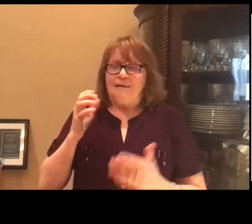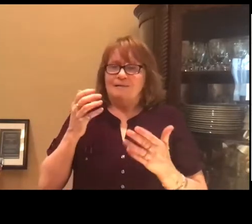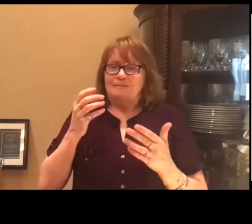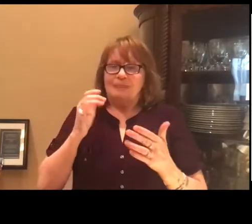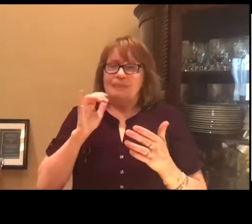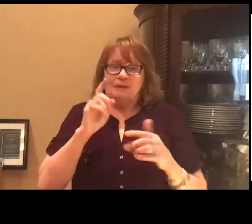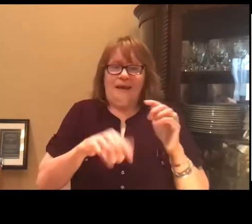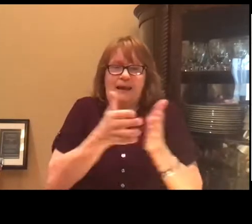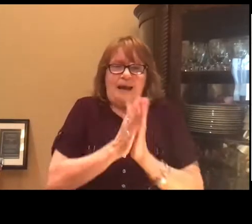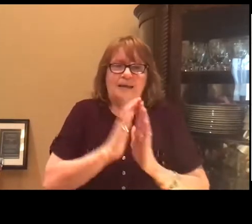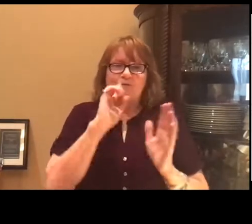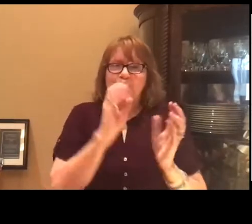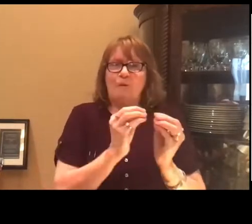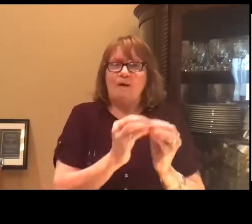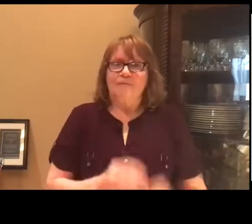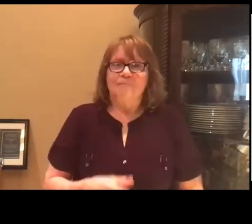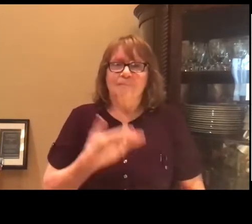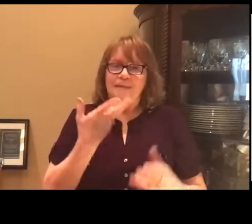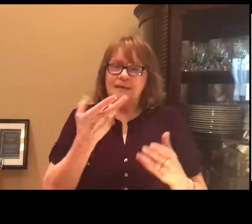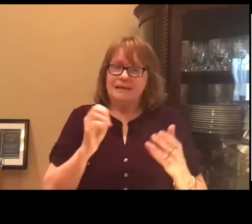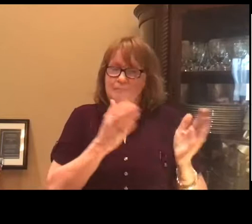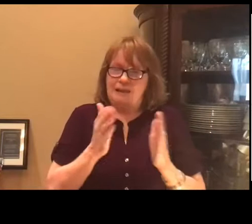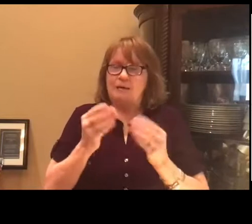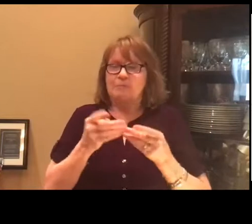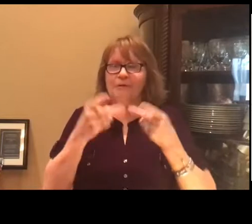family, even after his death?